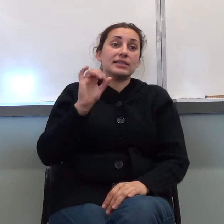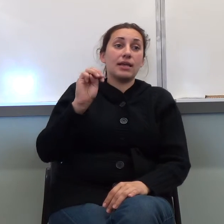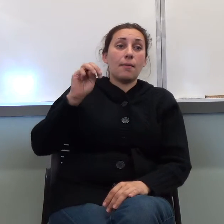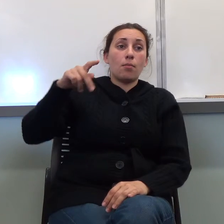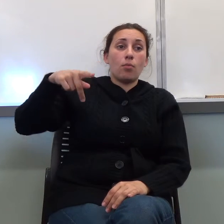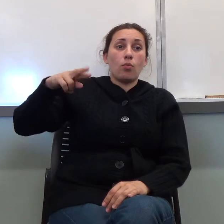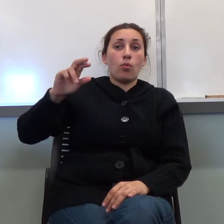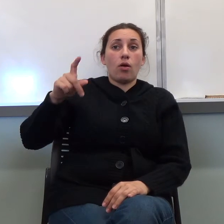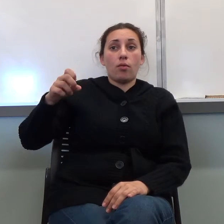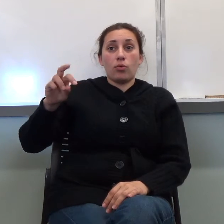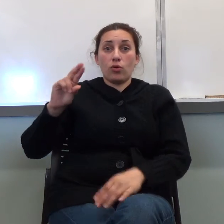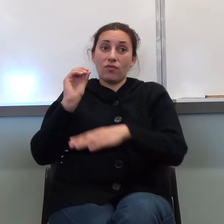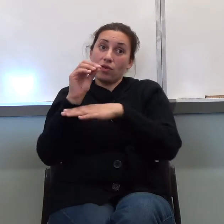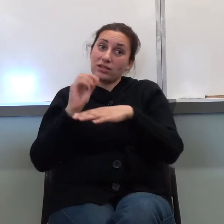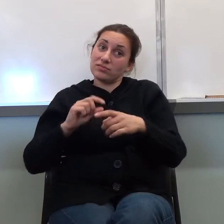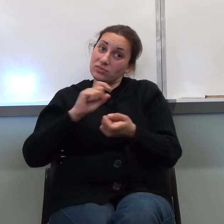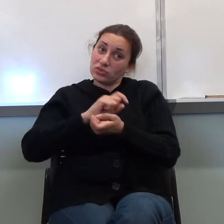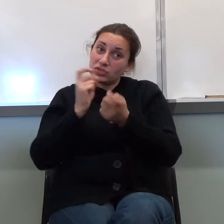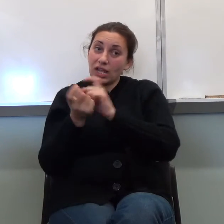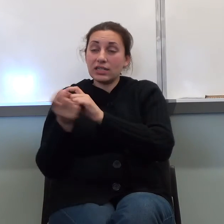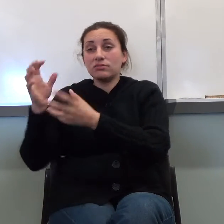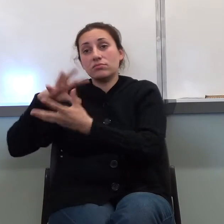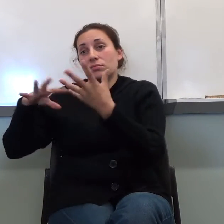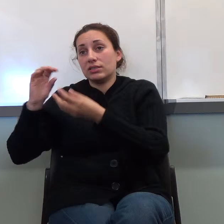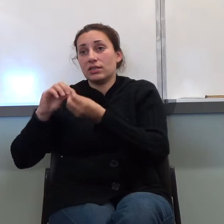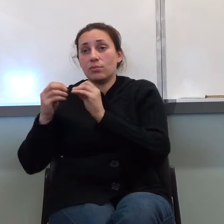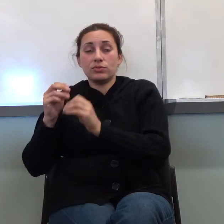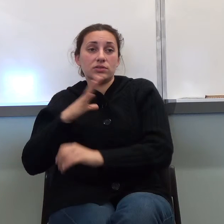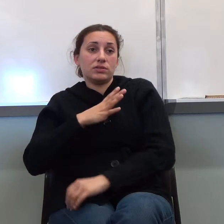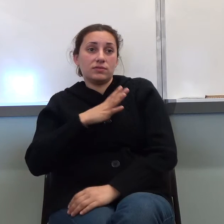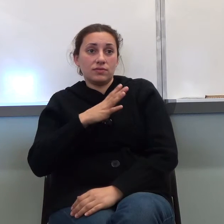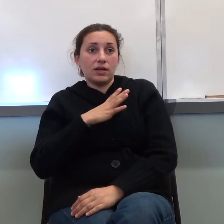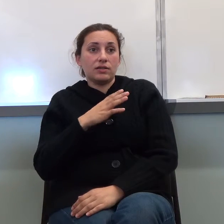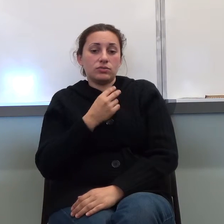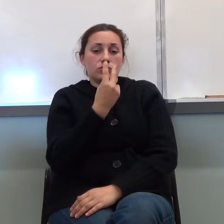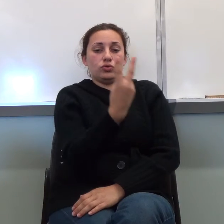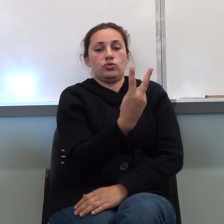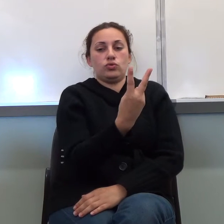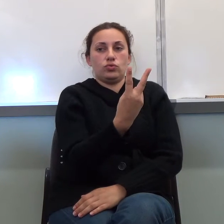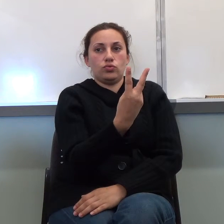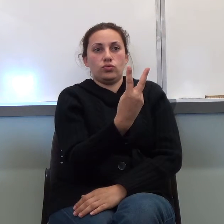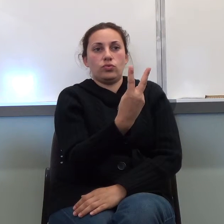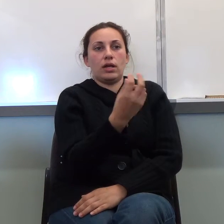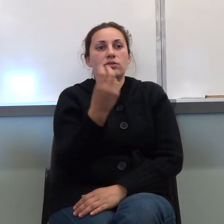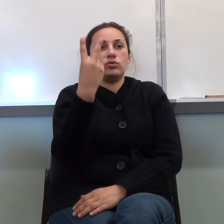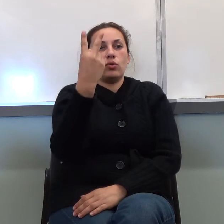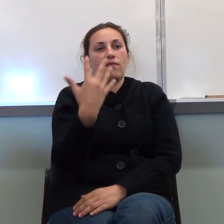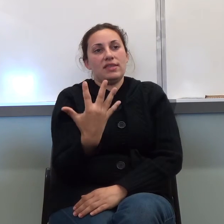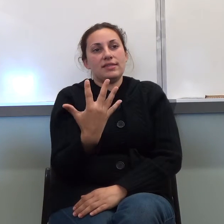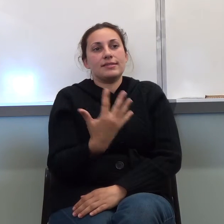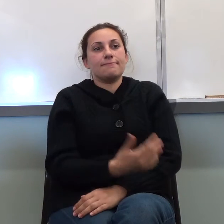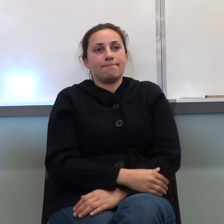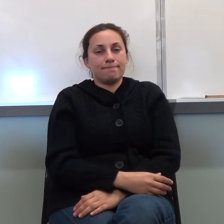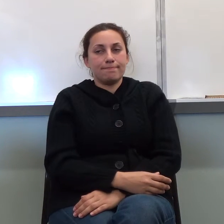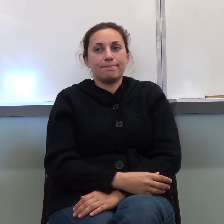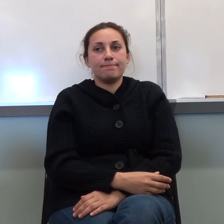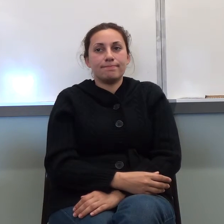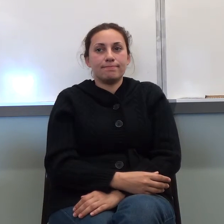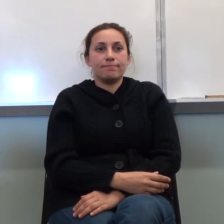wanted to, you could actually make it into a mixed number. You could write it as 2 and 2/5. For those of you who are mixed number